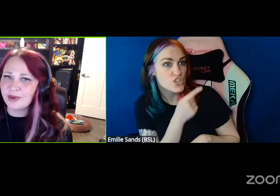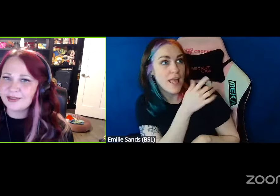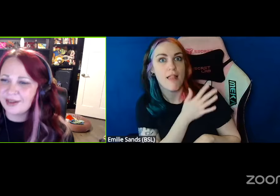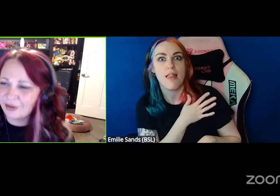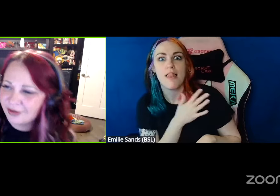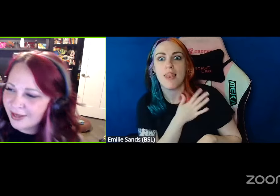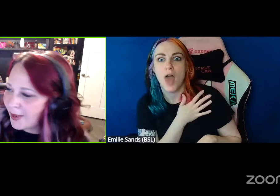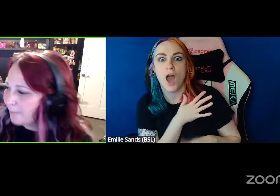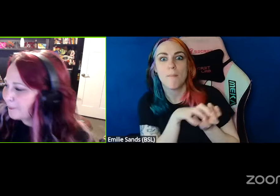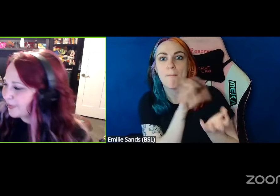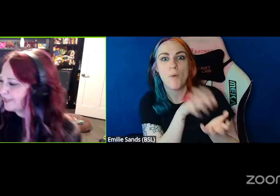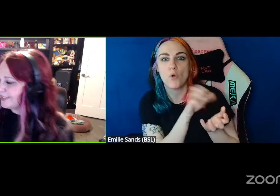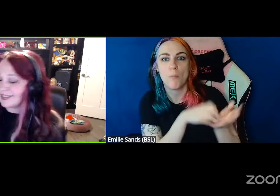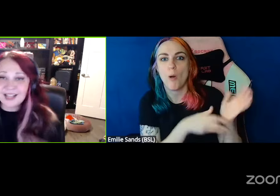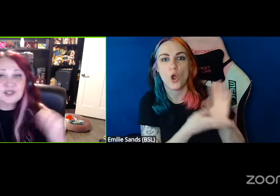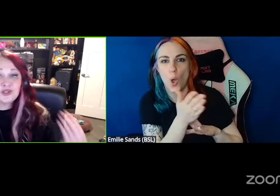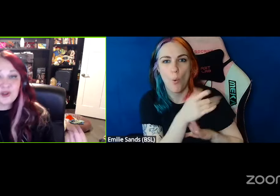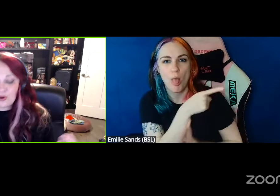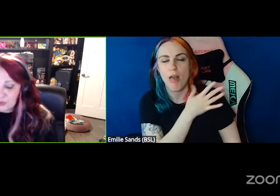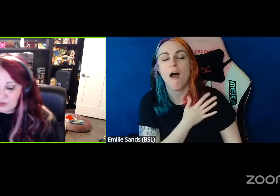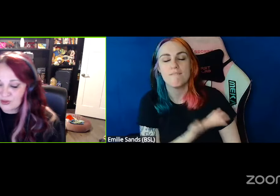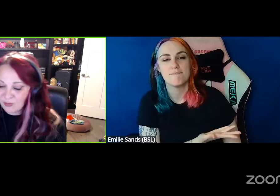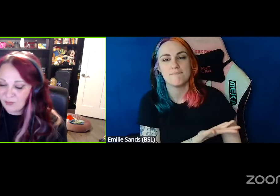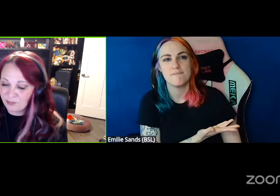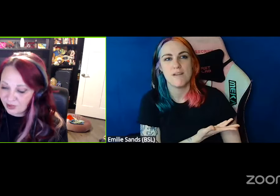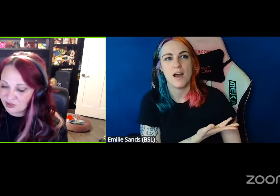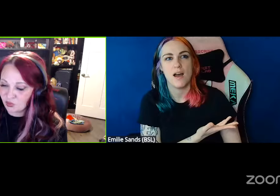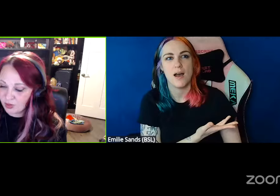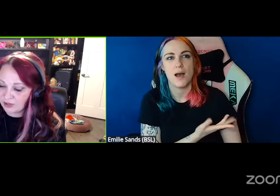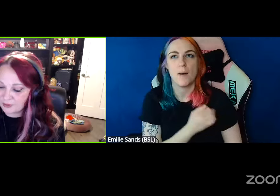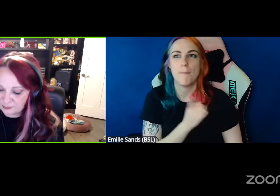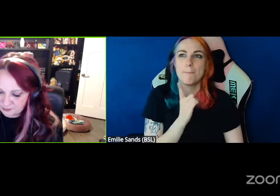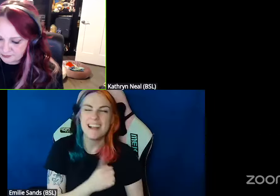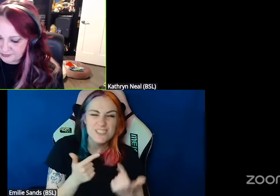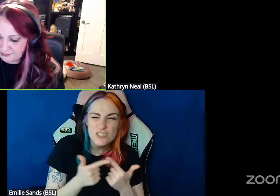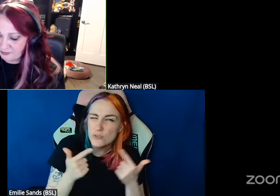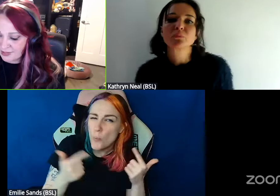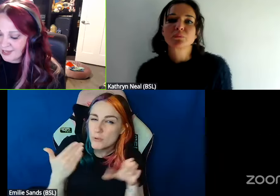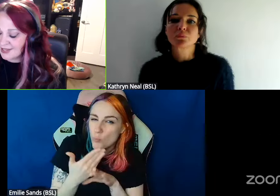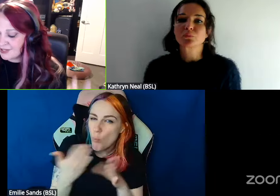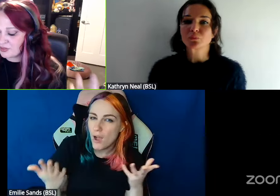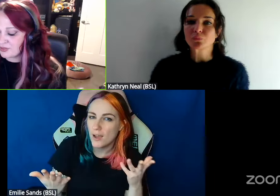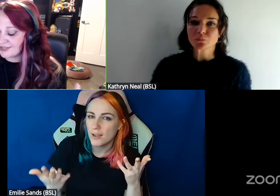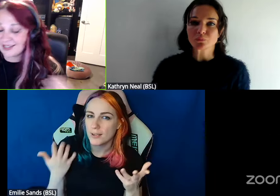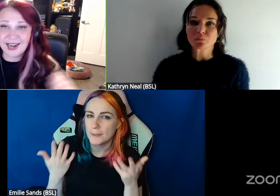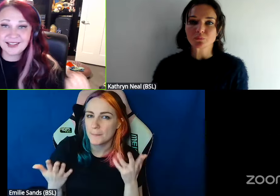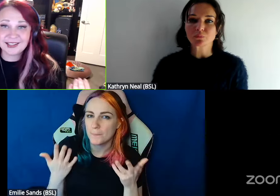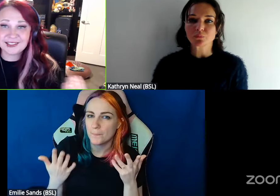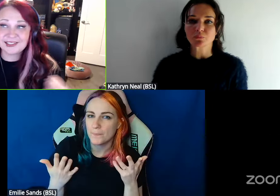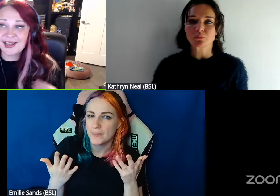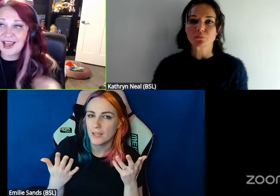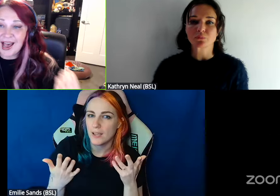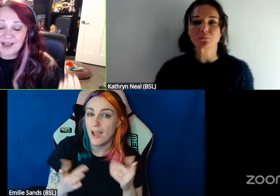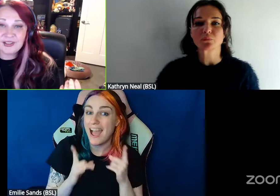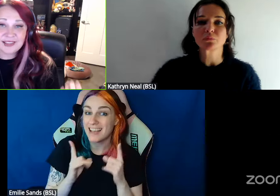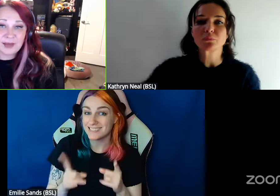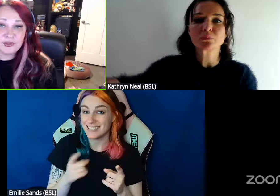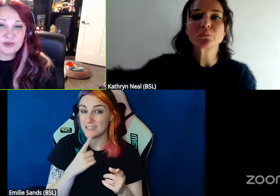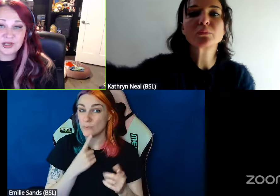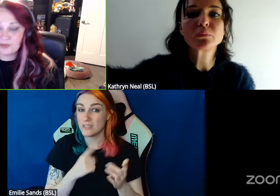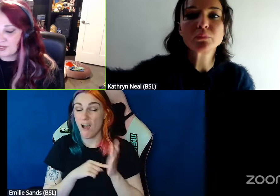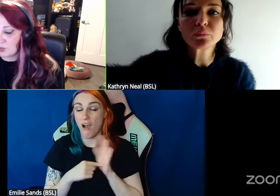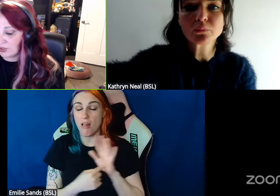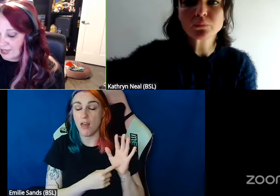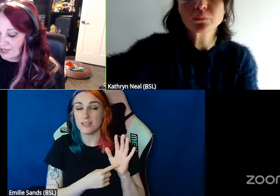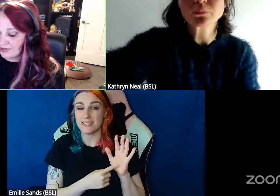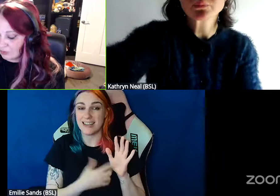tell you right now. But that's so much work. And as it was highlighted, having them do